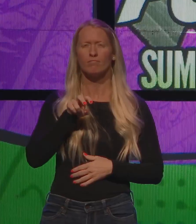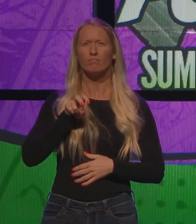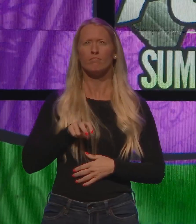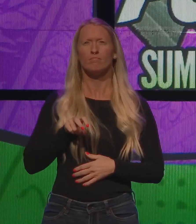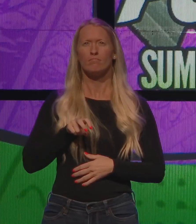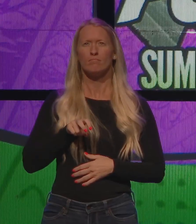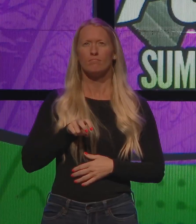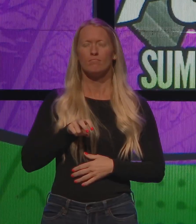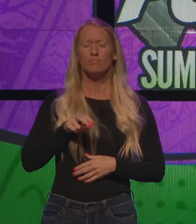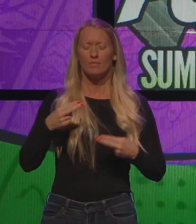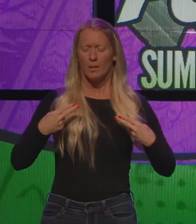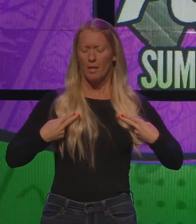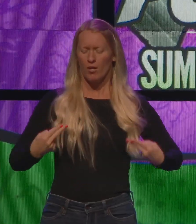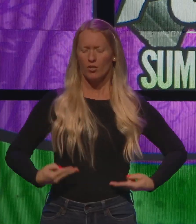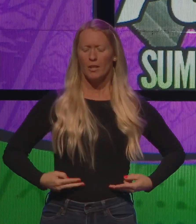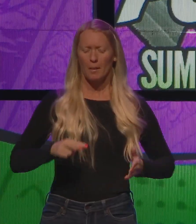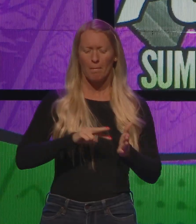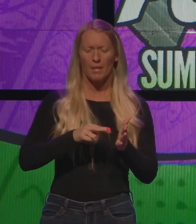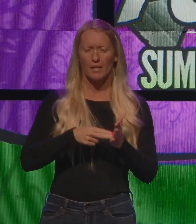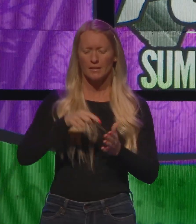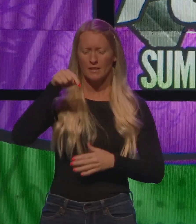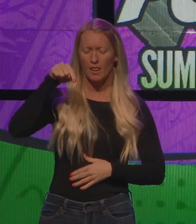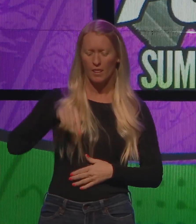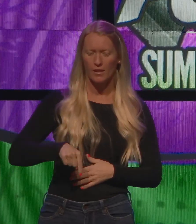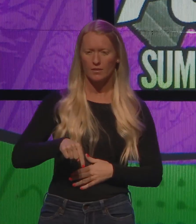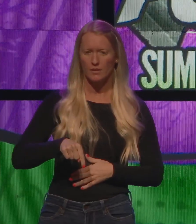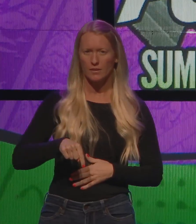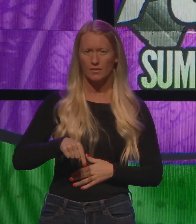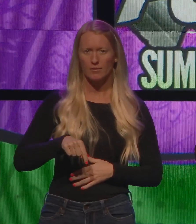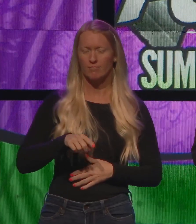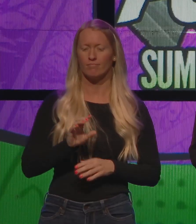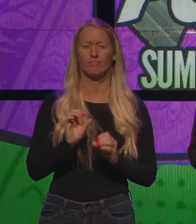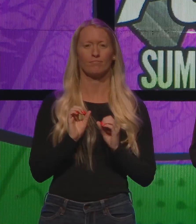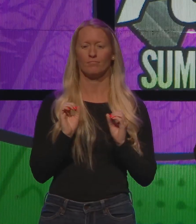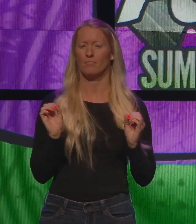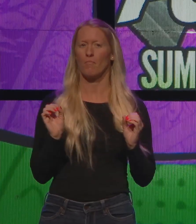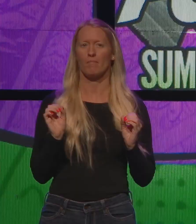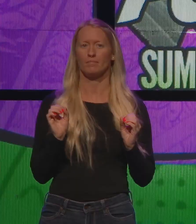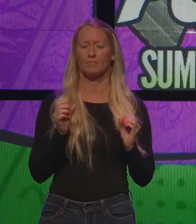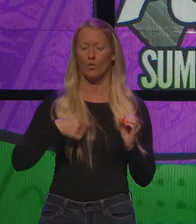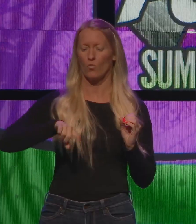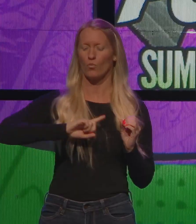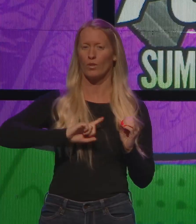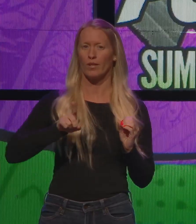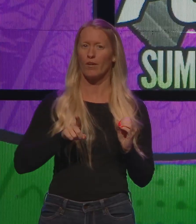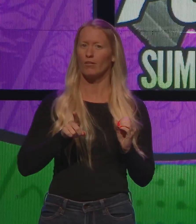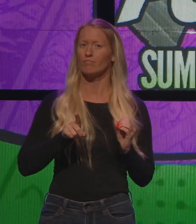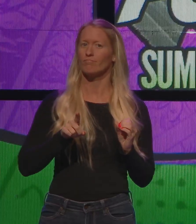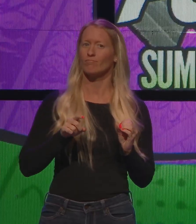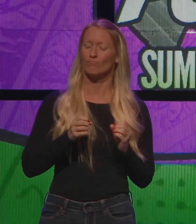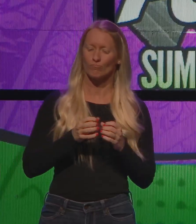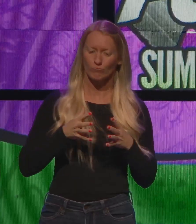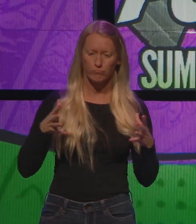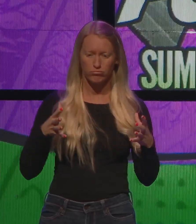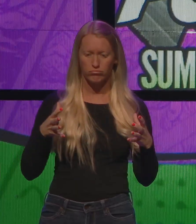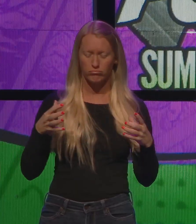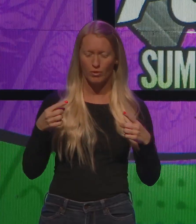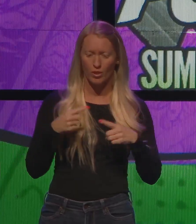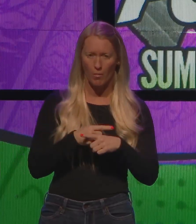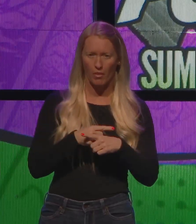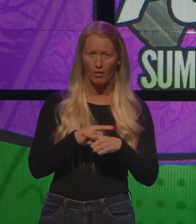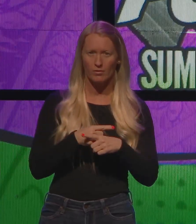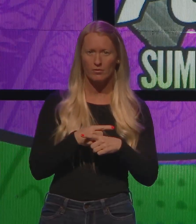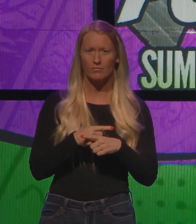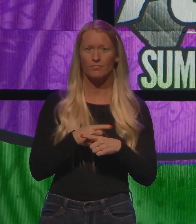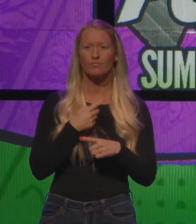humanity is this, because we are way too complex. But one thing, you're probably wondering, Brooke, then